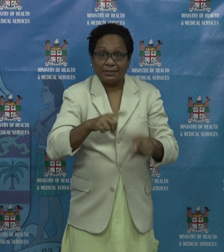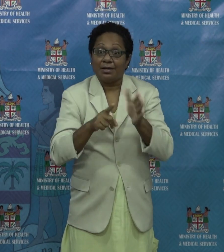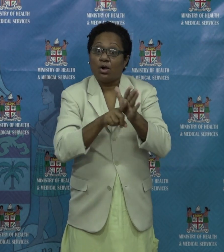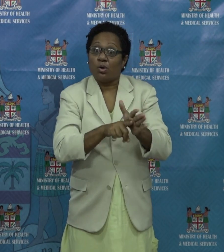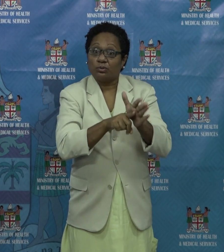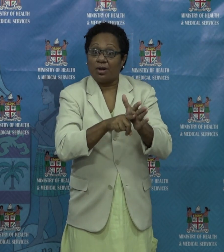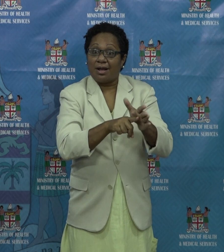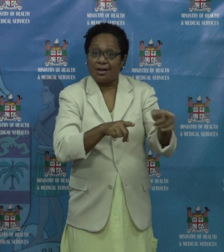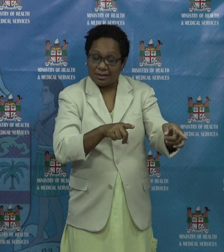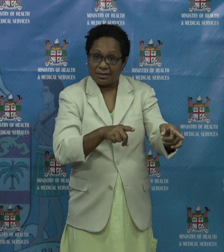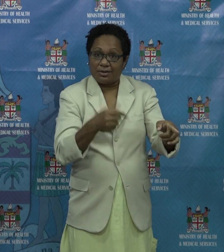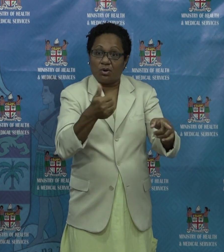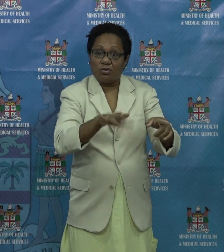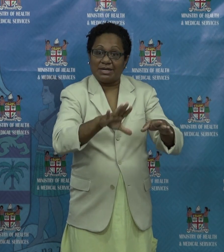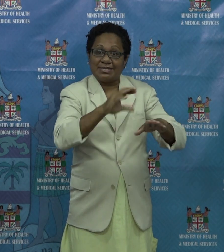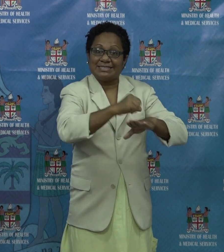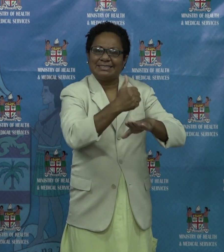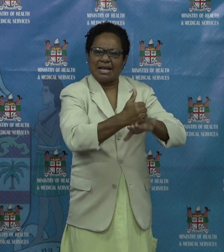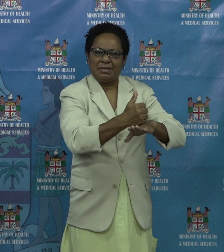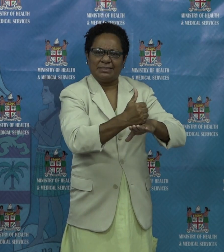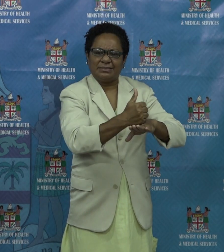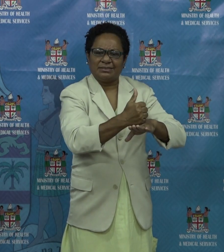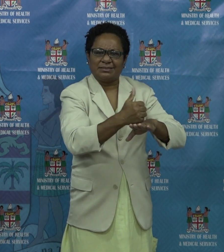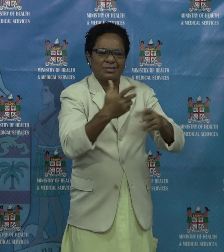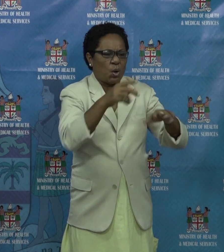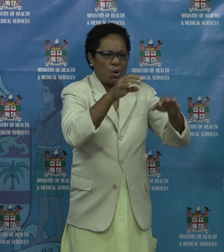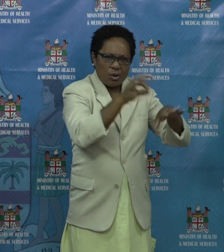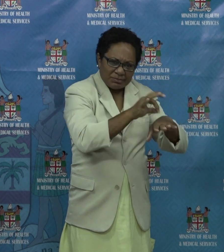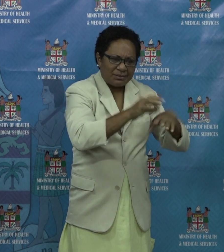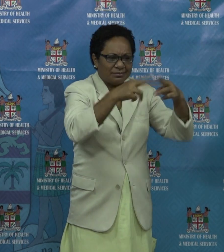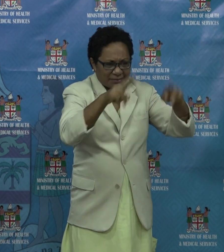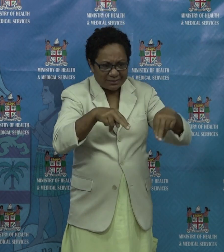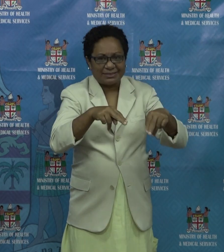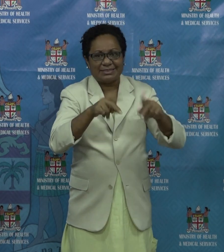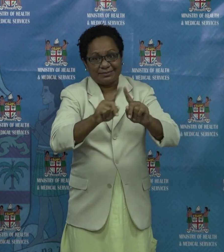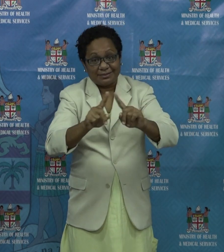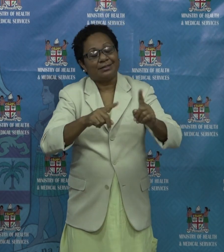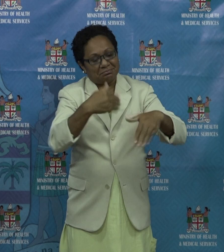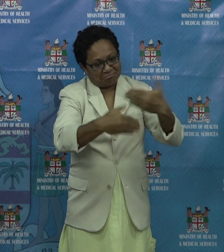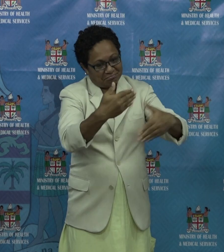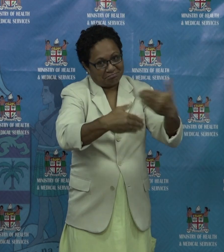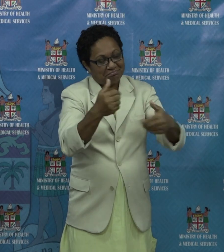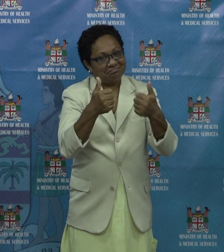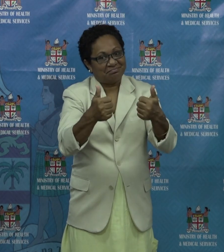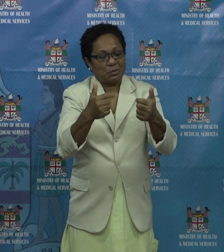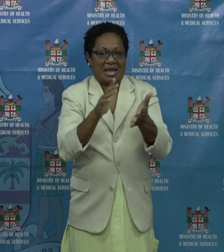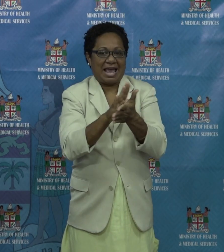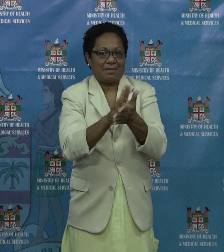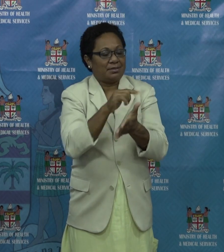have been put in place are progressing well, and we are happy with the services that have been